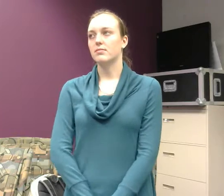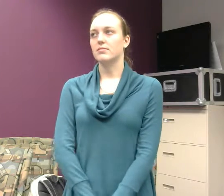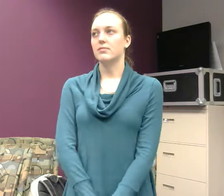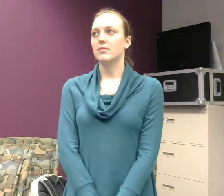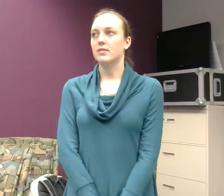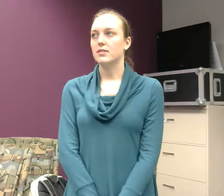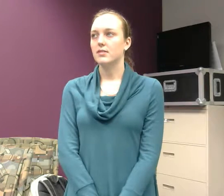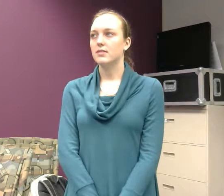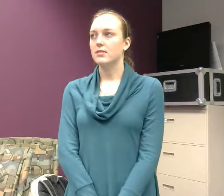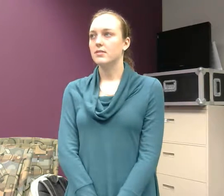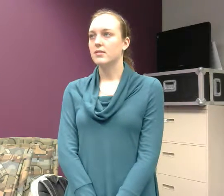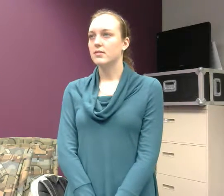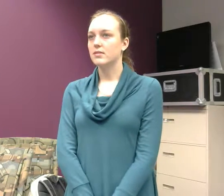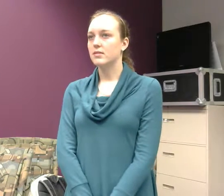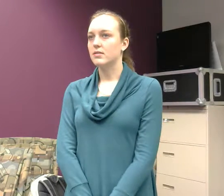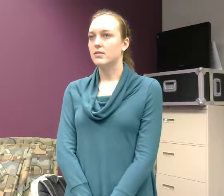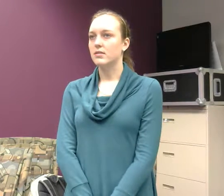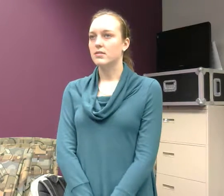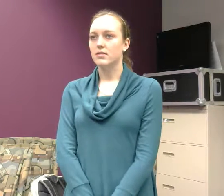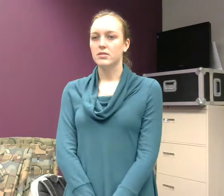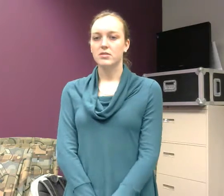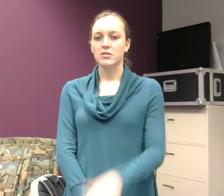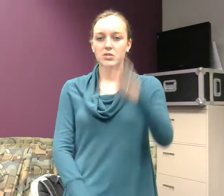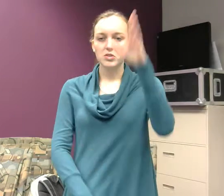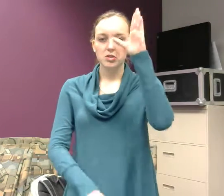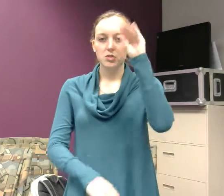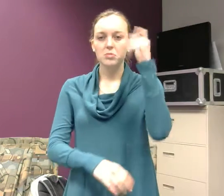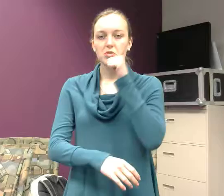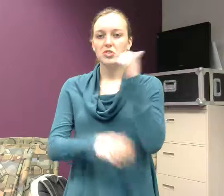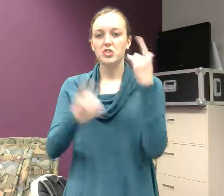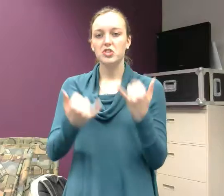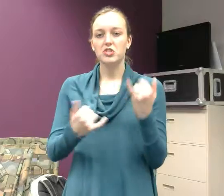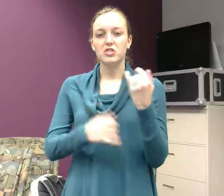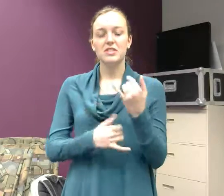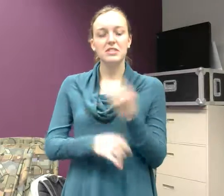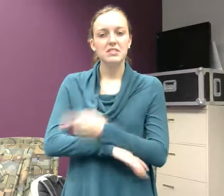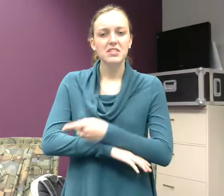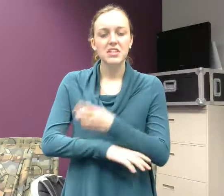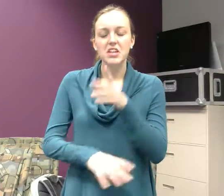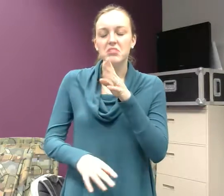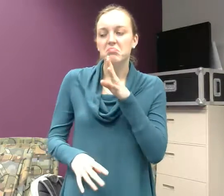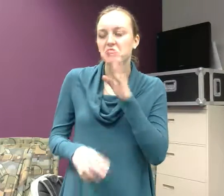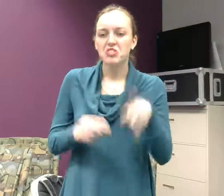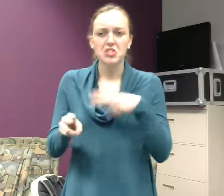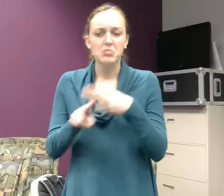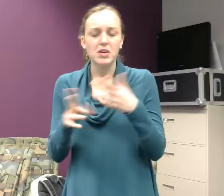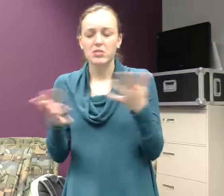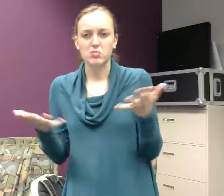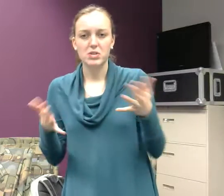Boys and girls, today we're going to talk about, in science, our bodies. And we're going to talk specifically